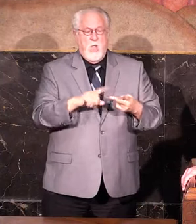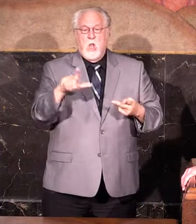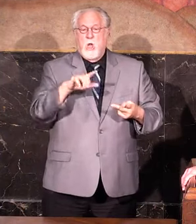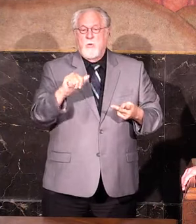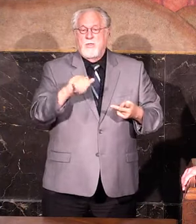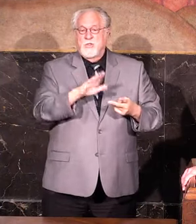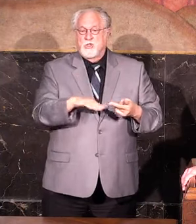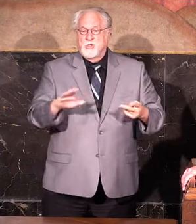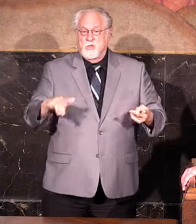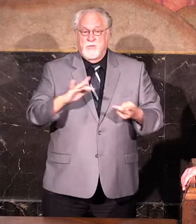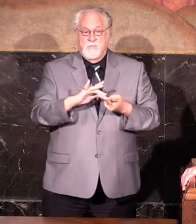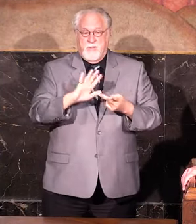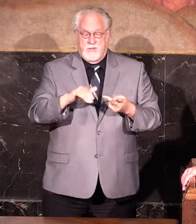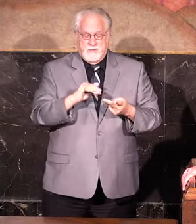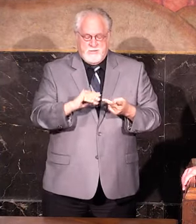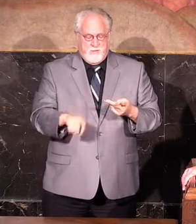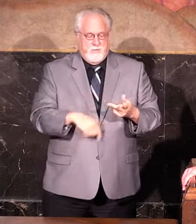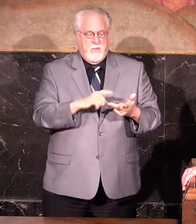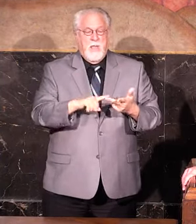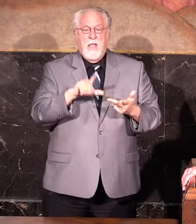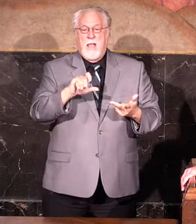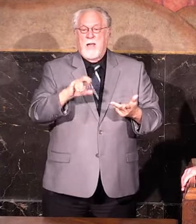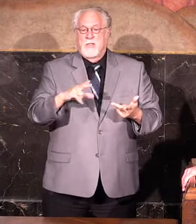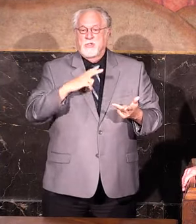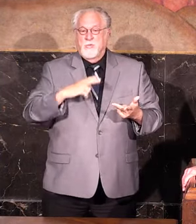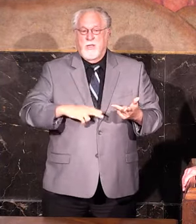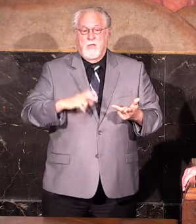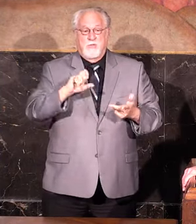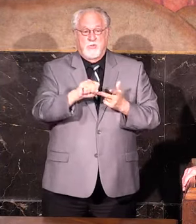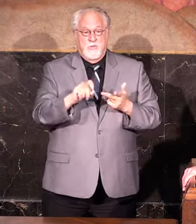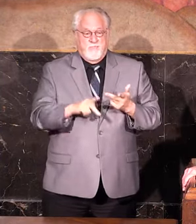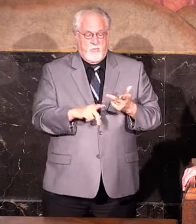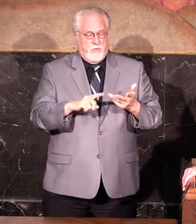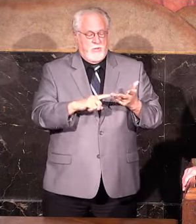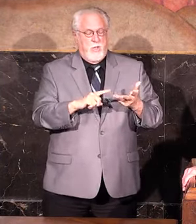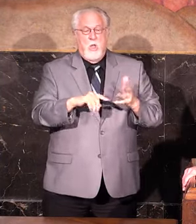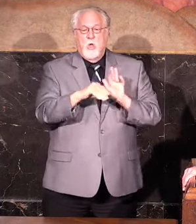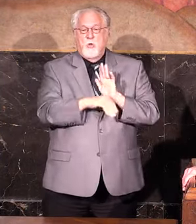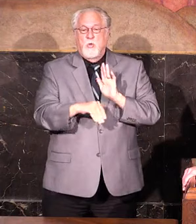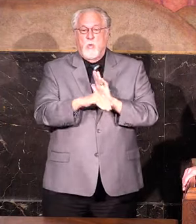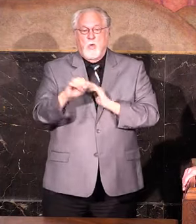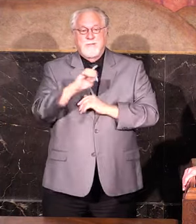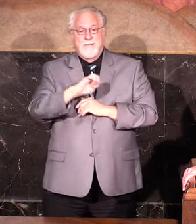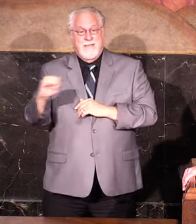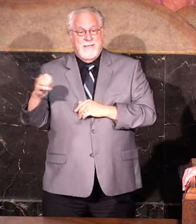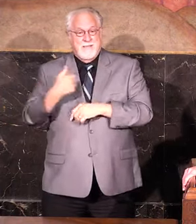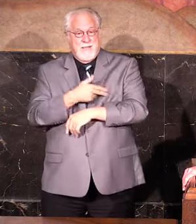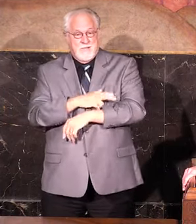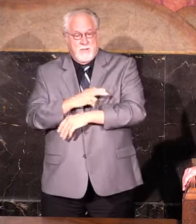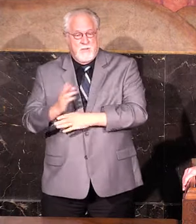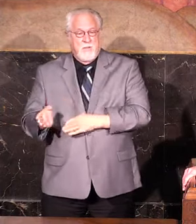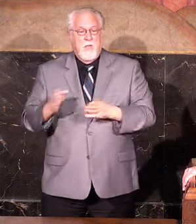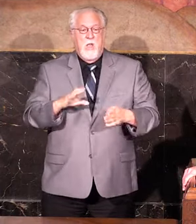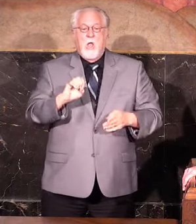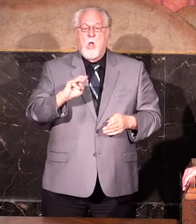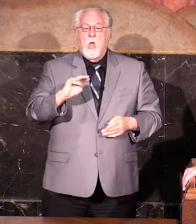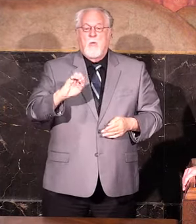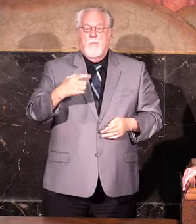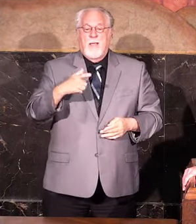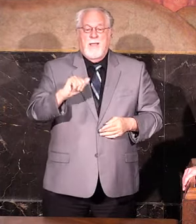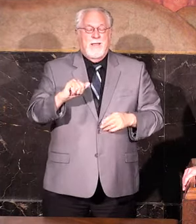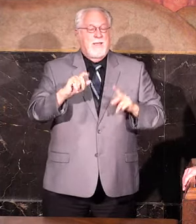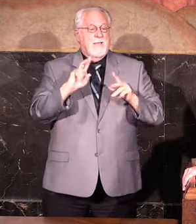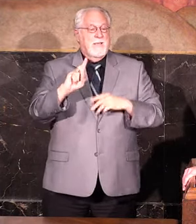Louisiana Children's Medical Center, LSU Health Shreveport, New Orleans East Hospital, Omega